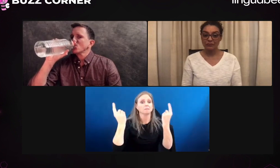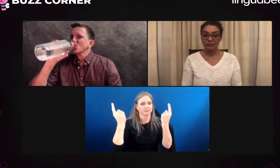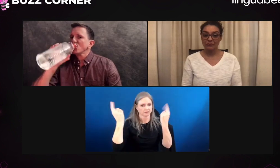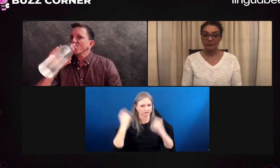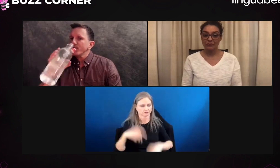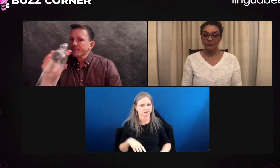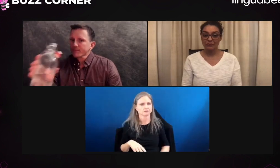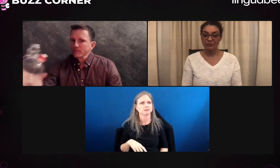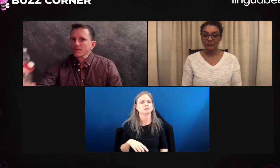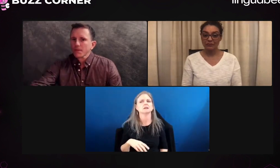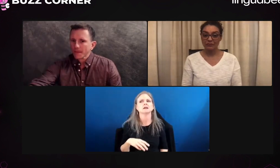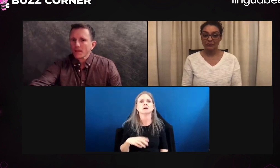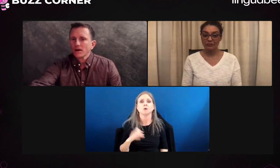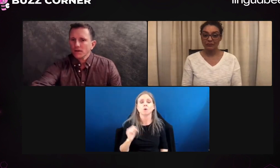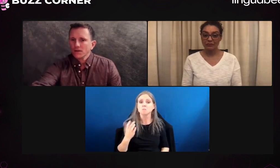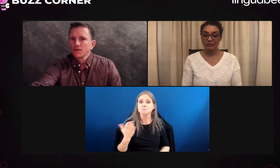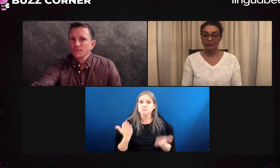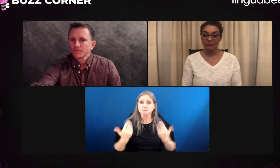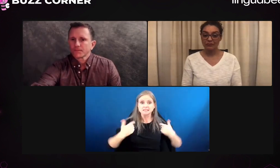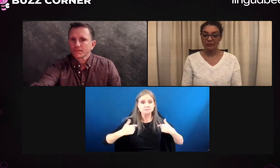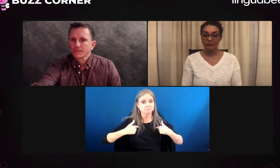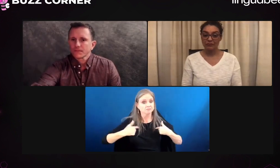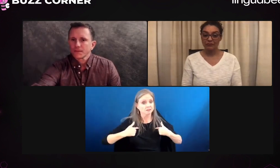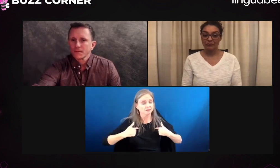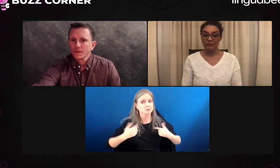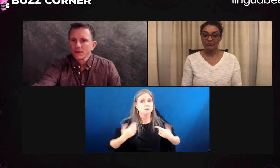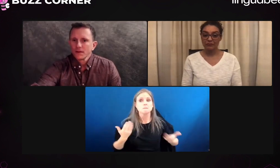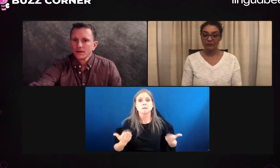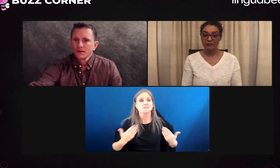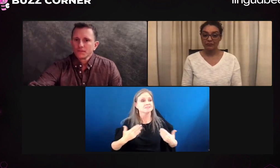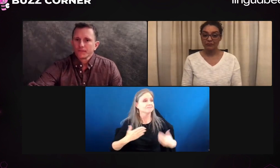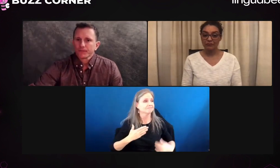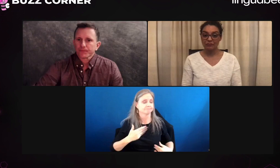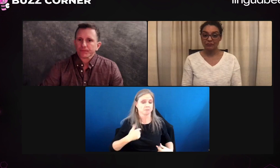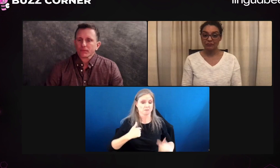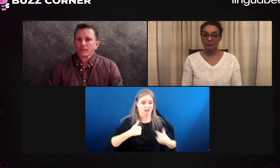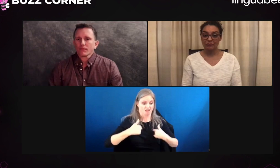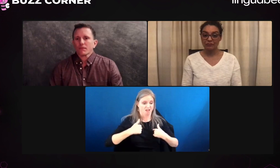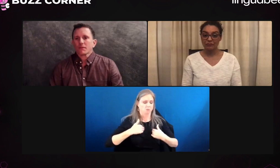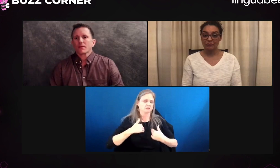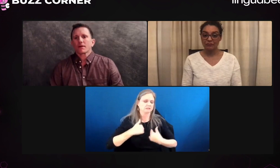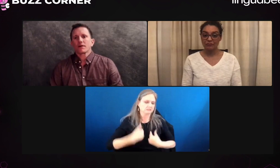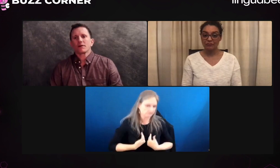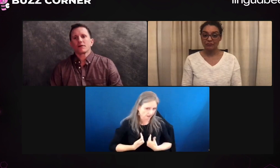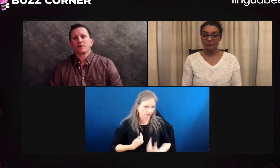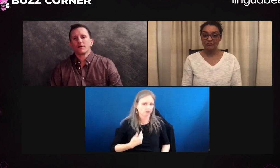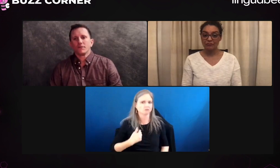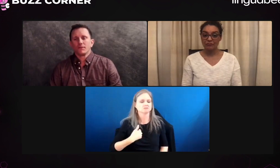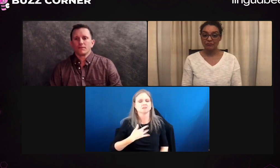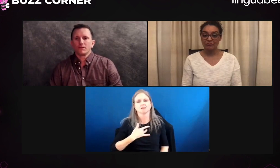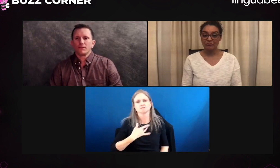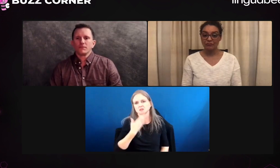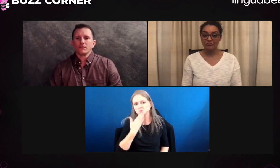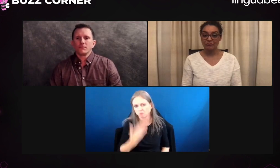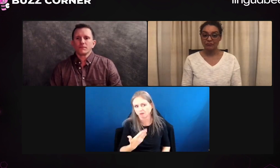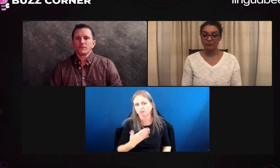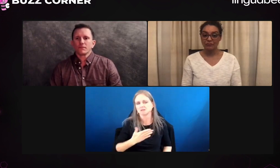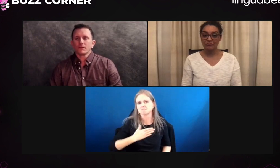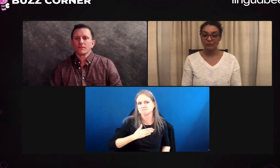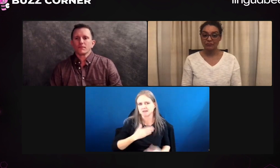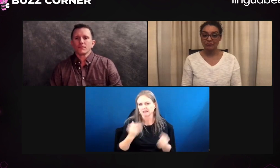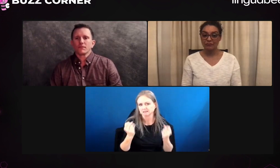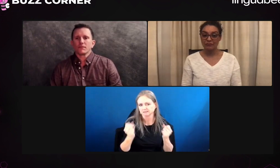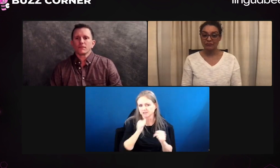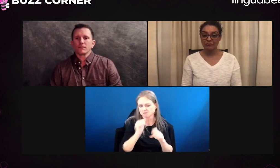this person needed more coffee that day. I don't know. Maybe it was me. Maybe I was tired.